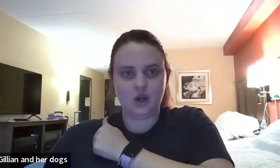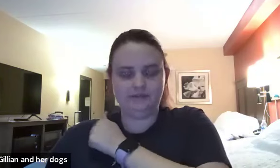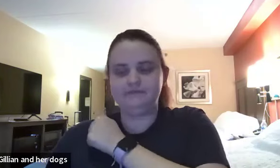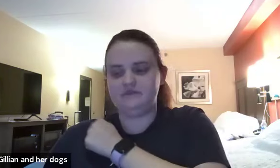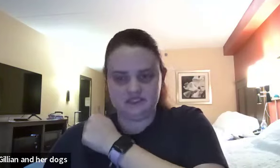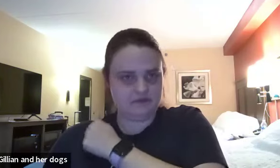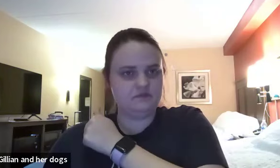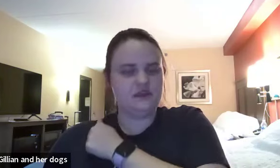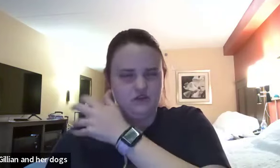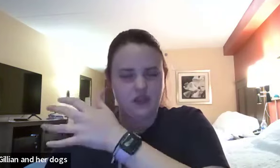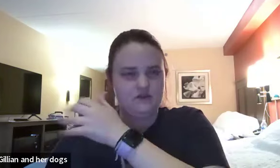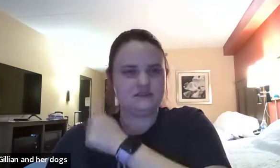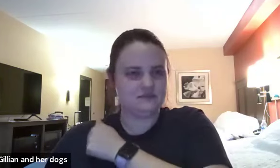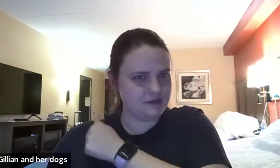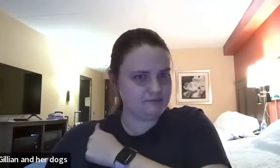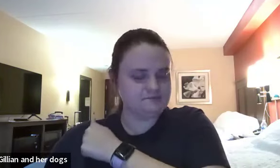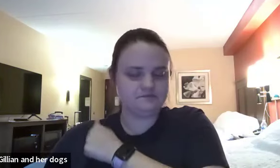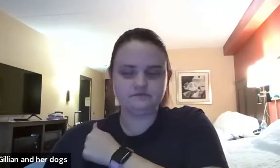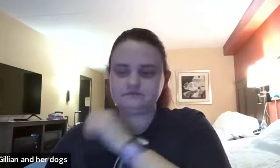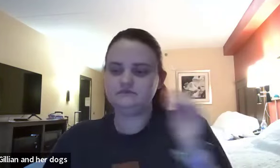army, the same. They are the same sign.